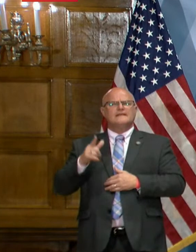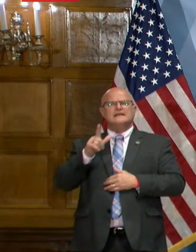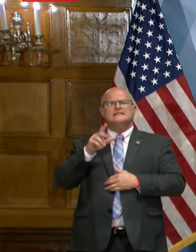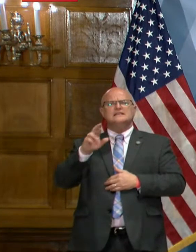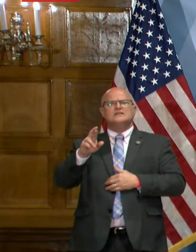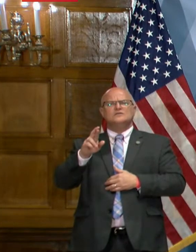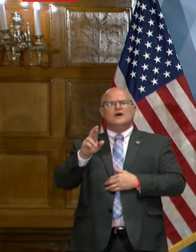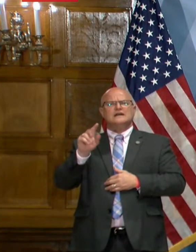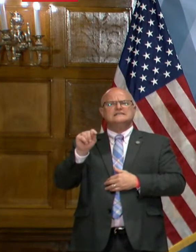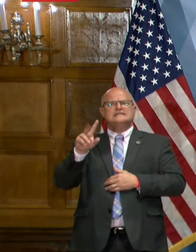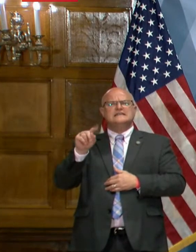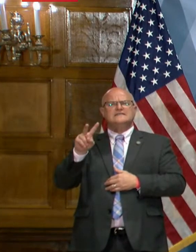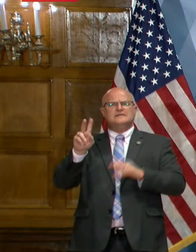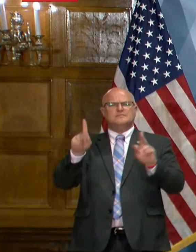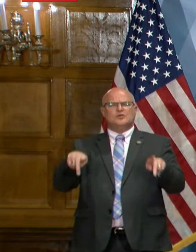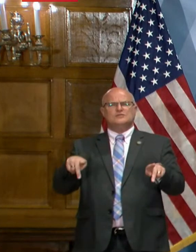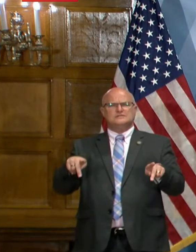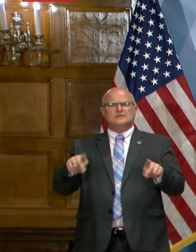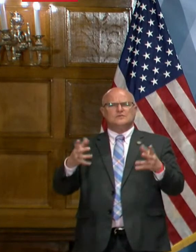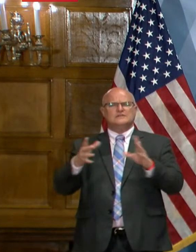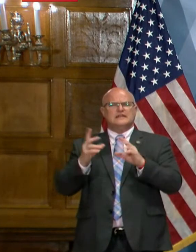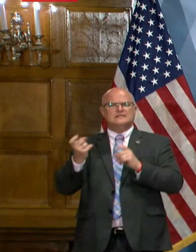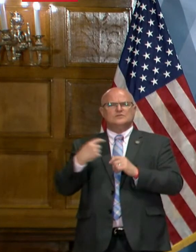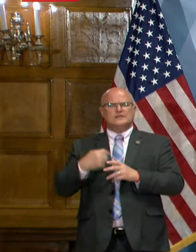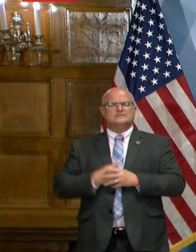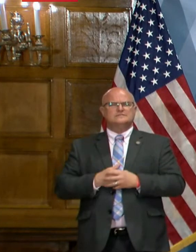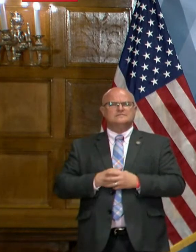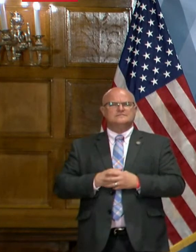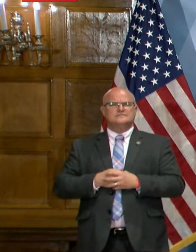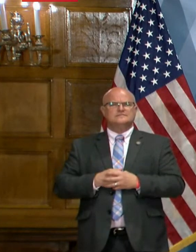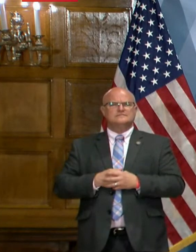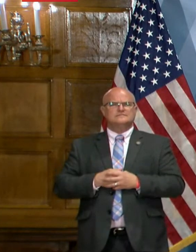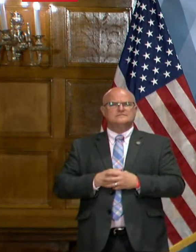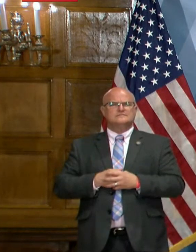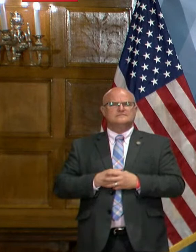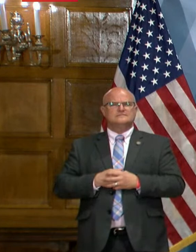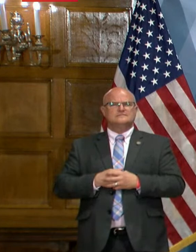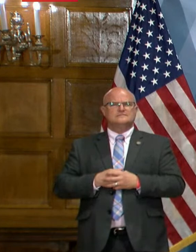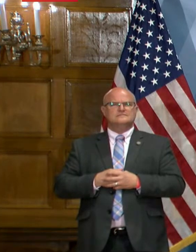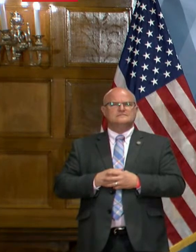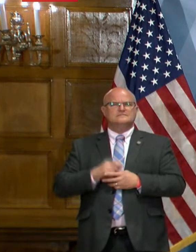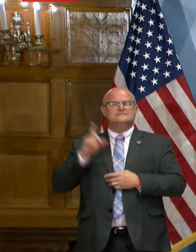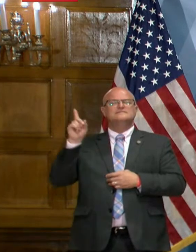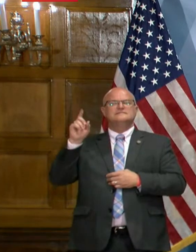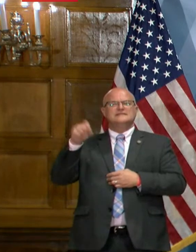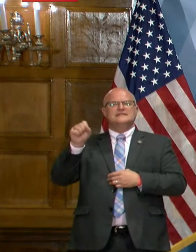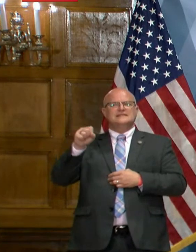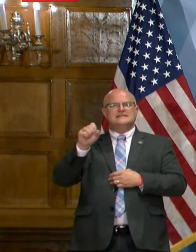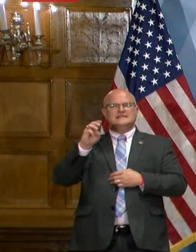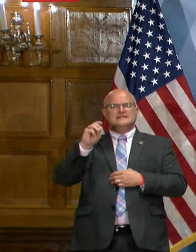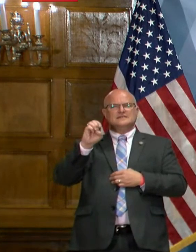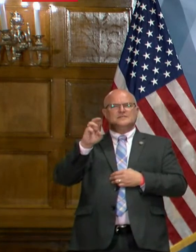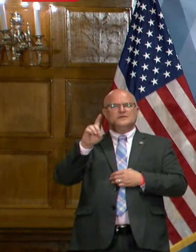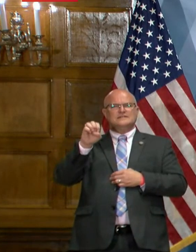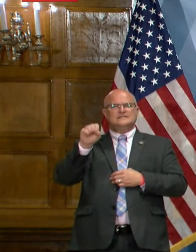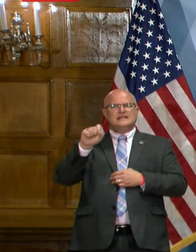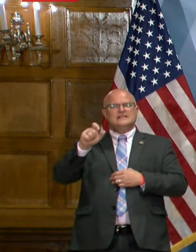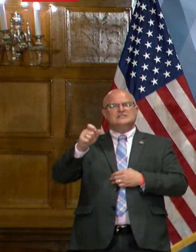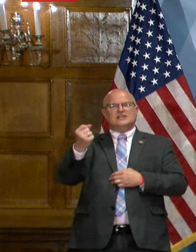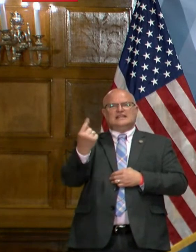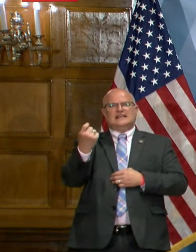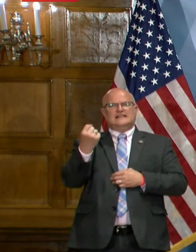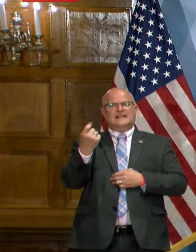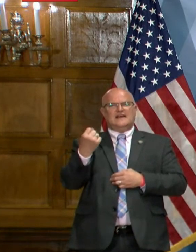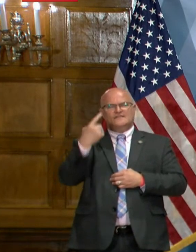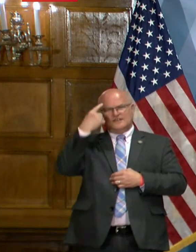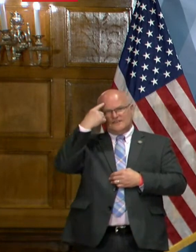Little Rock Broadcast Media that wants to ask a question? Hi, yes, this is Mercedes McKay with Channel 11. This